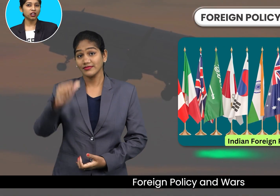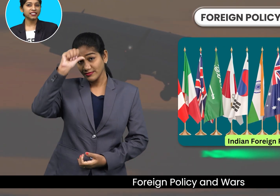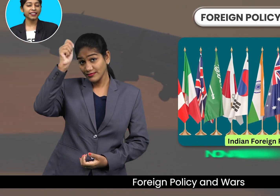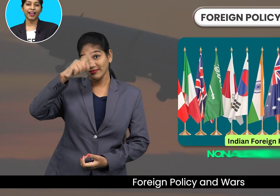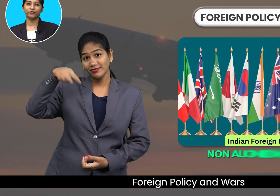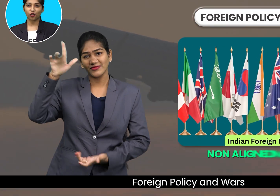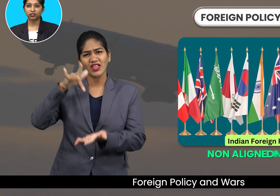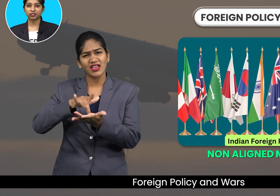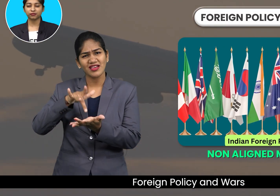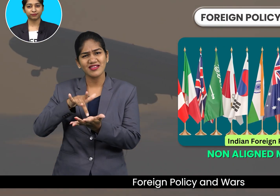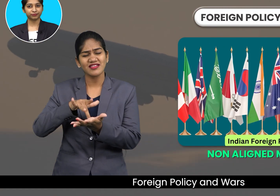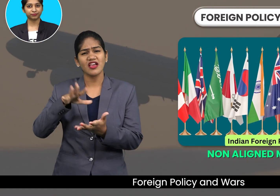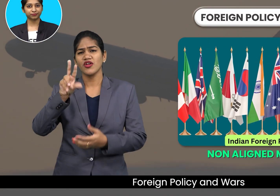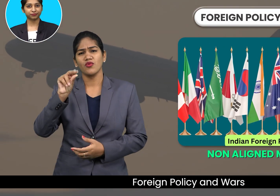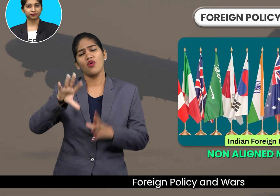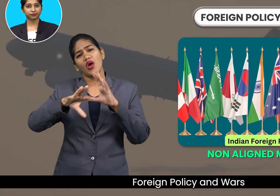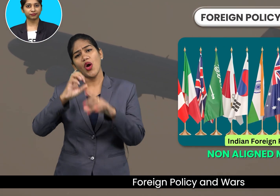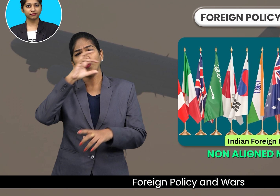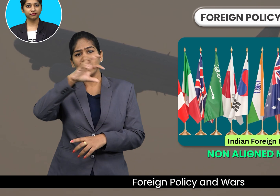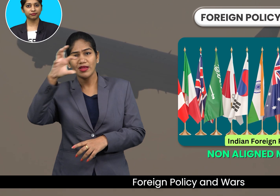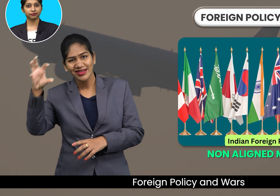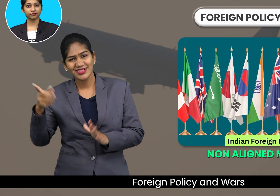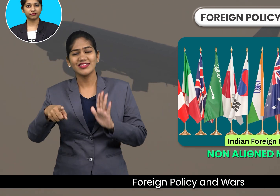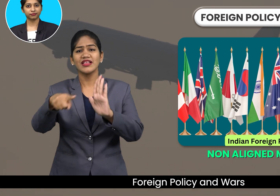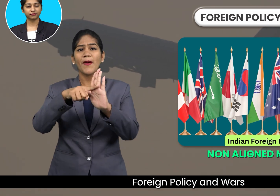Foreign policy and wars.